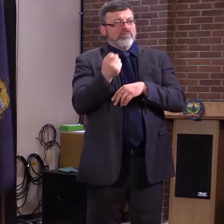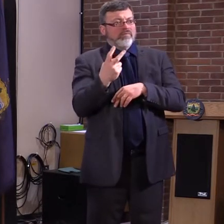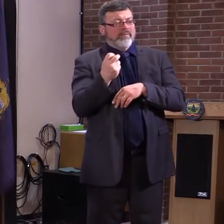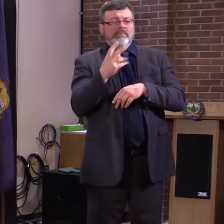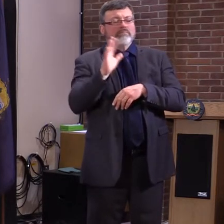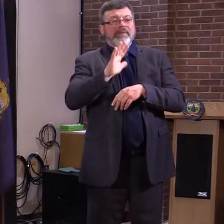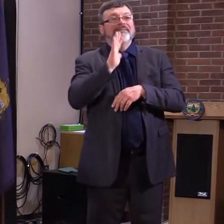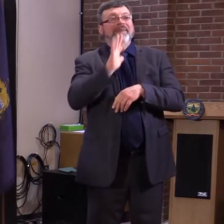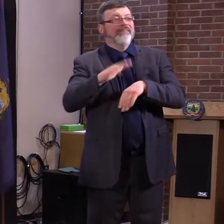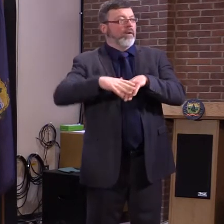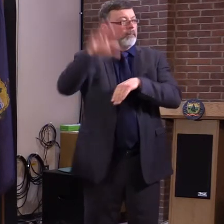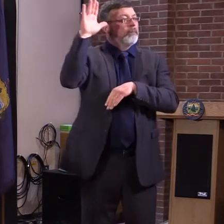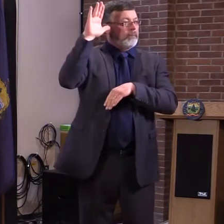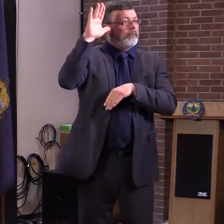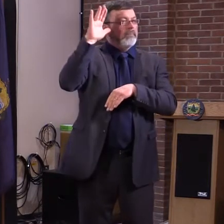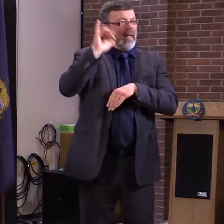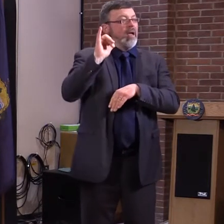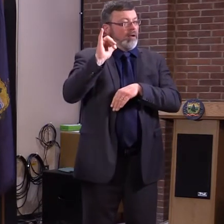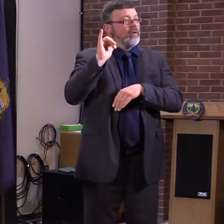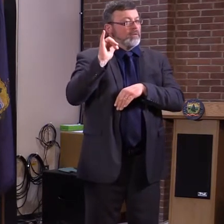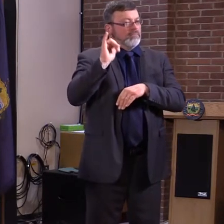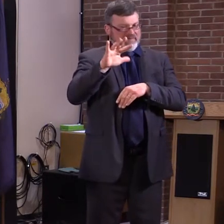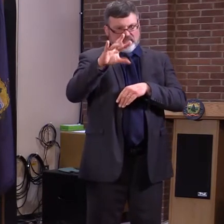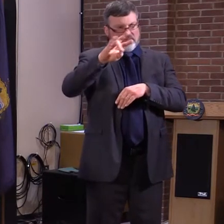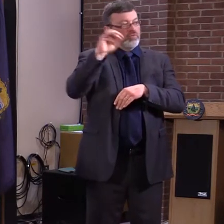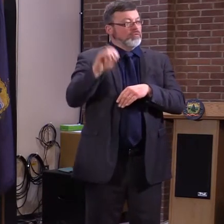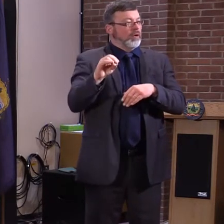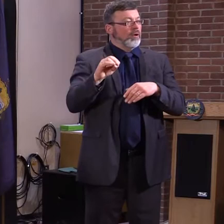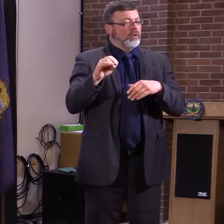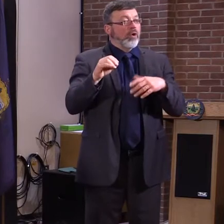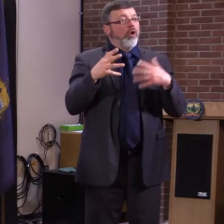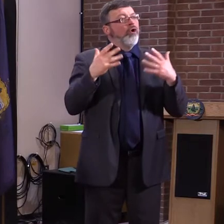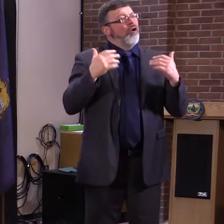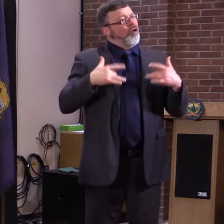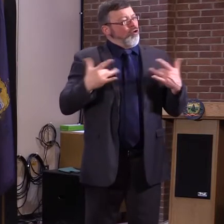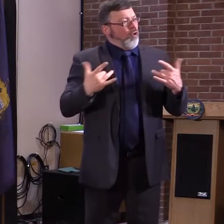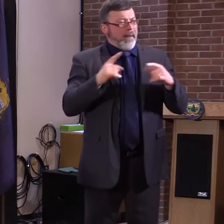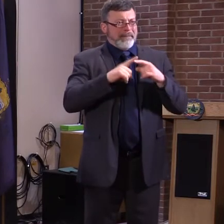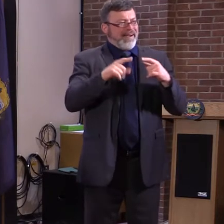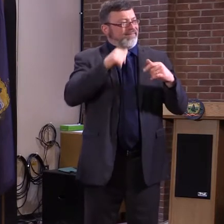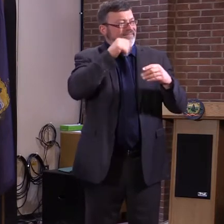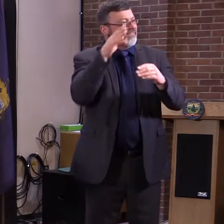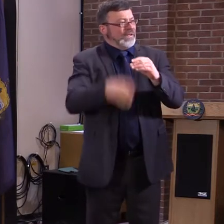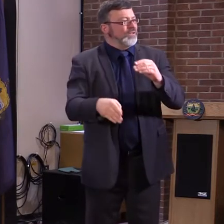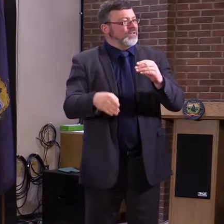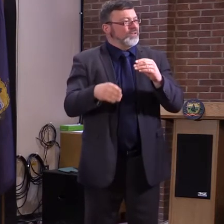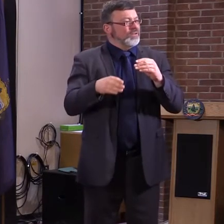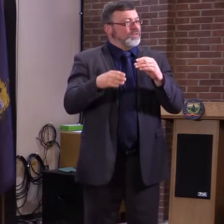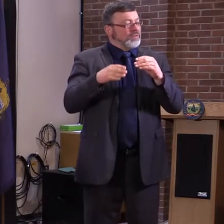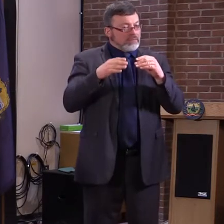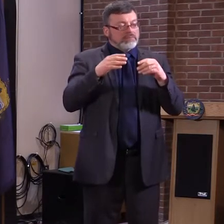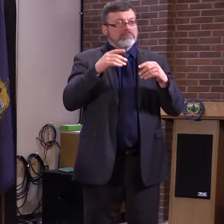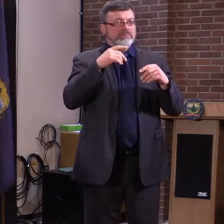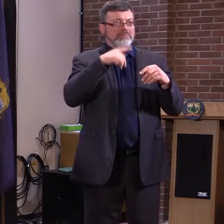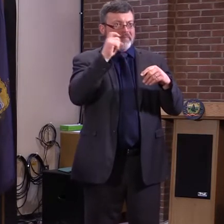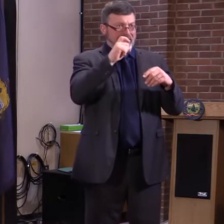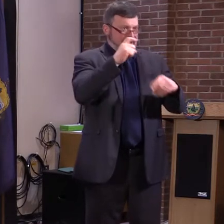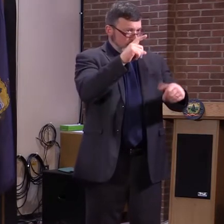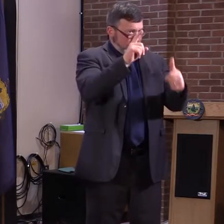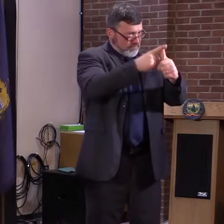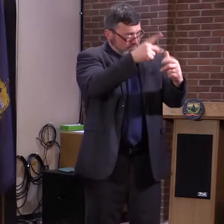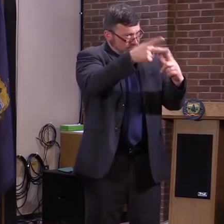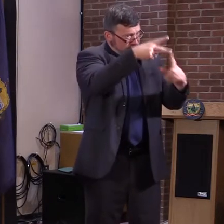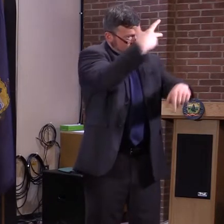challenging leaving work, your family, or just your daily routine to get an extra dose of COVID